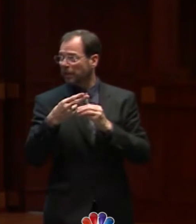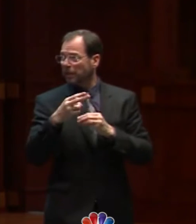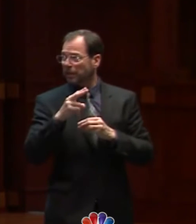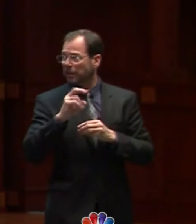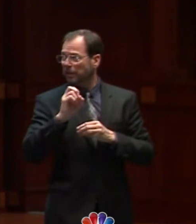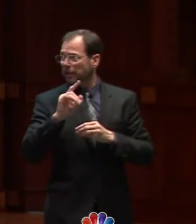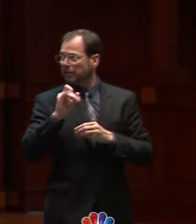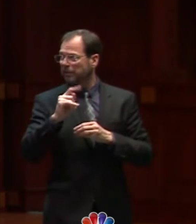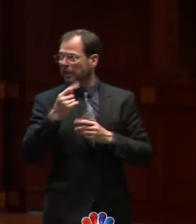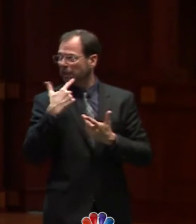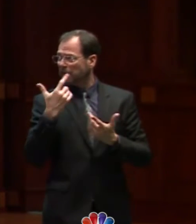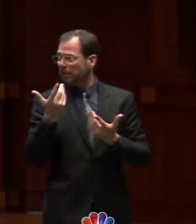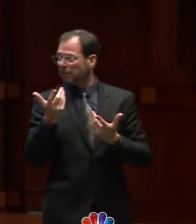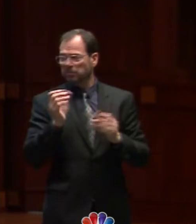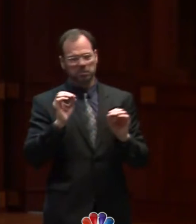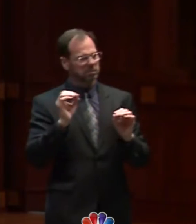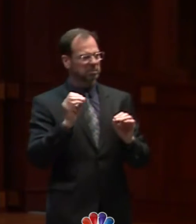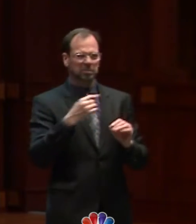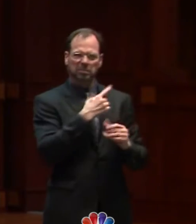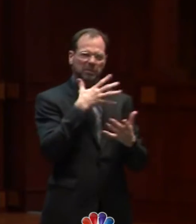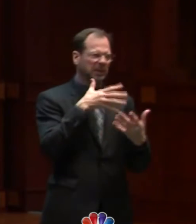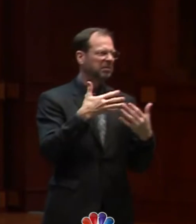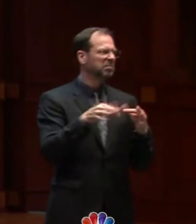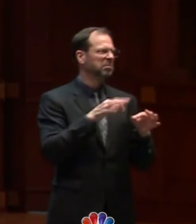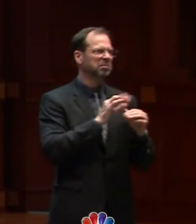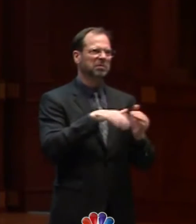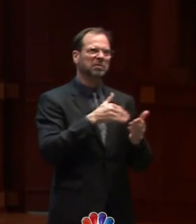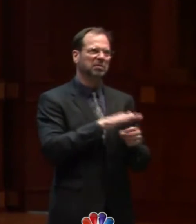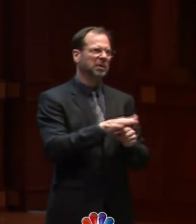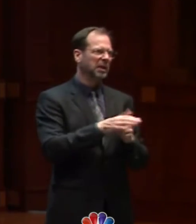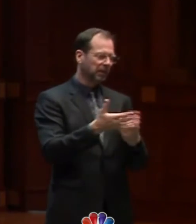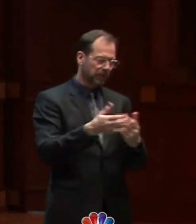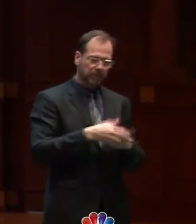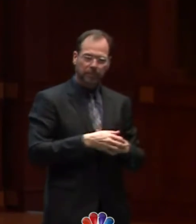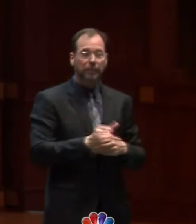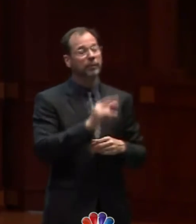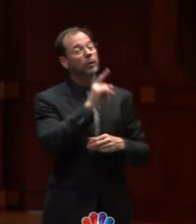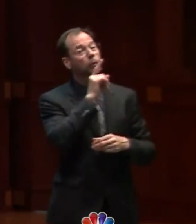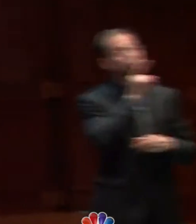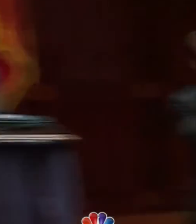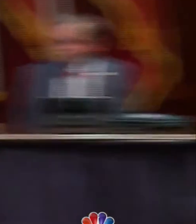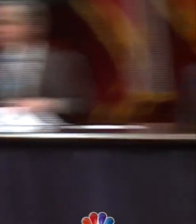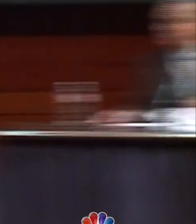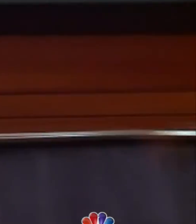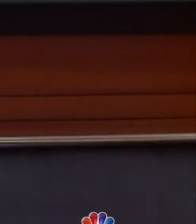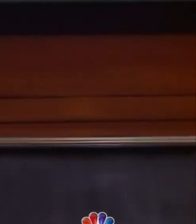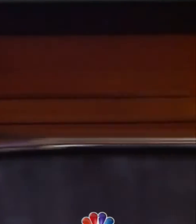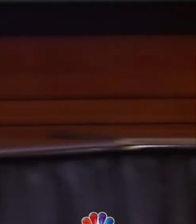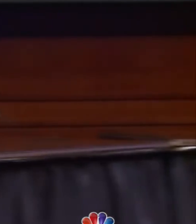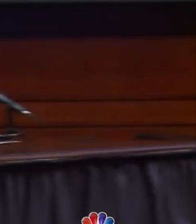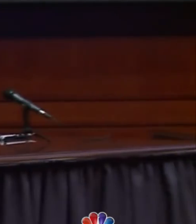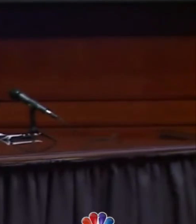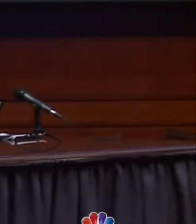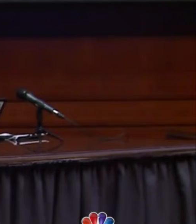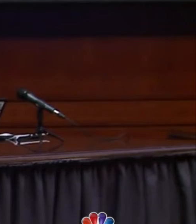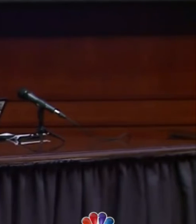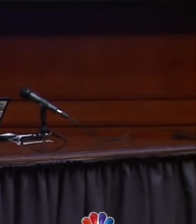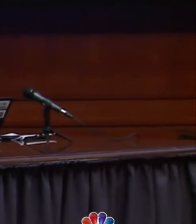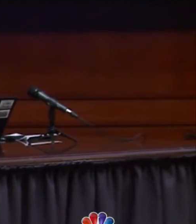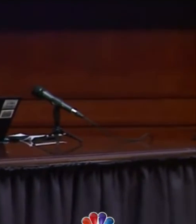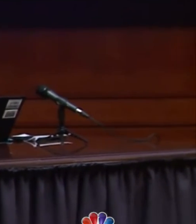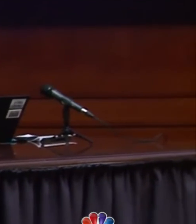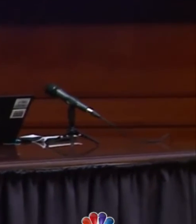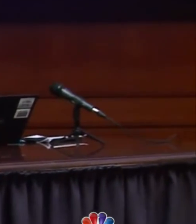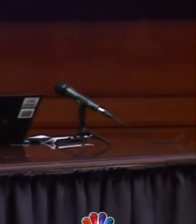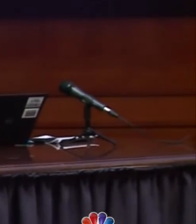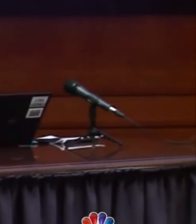Nim? I think Dr. Zerwas said it all. It's absolutely true that we need those professionals to